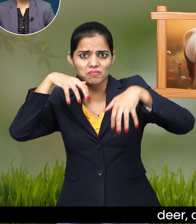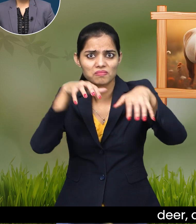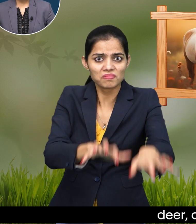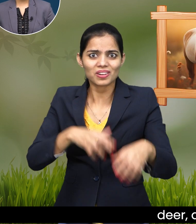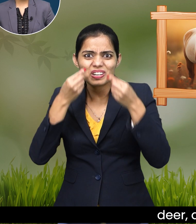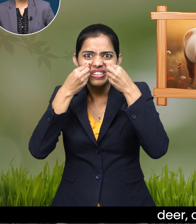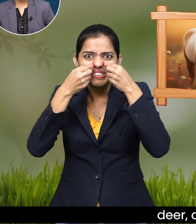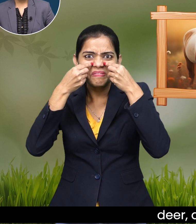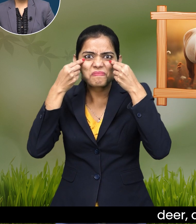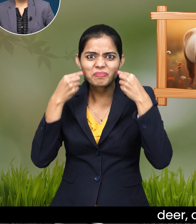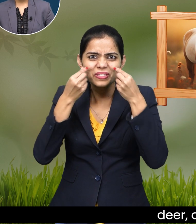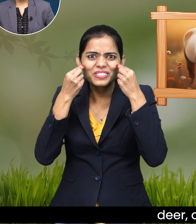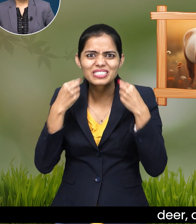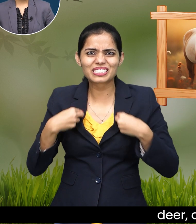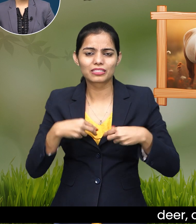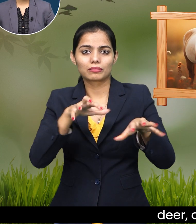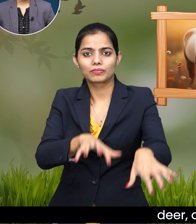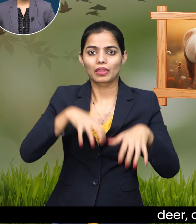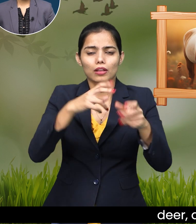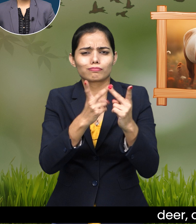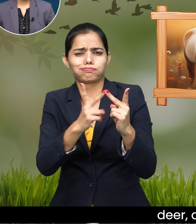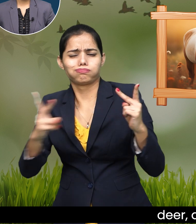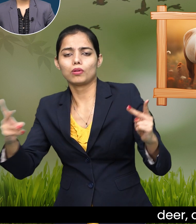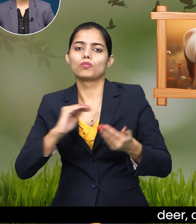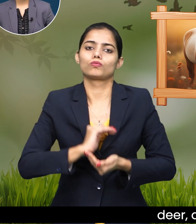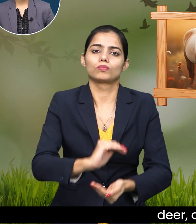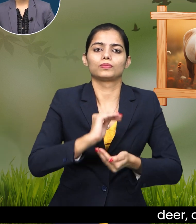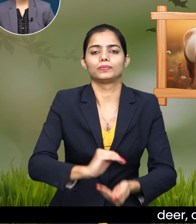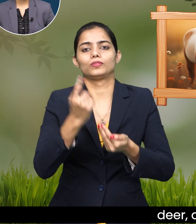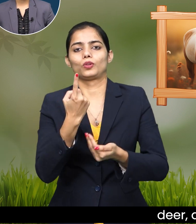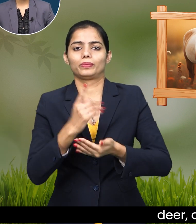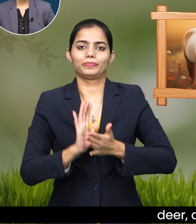deer, and cheetah, etc.